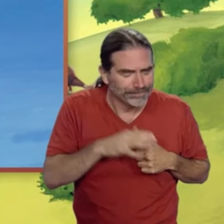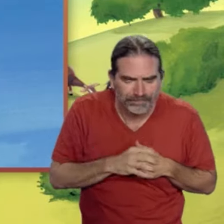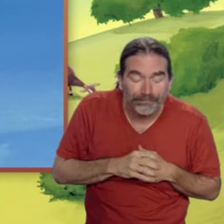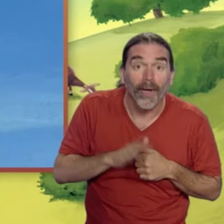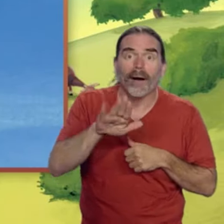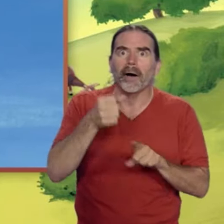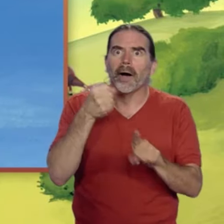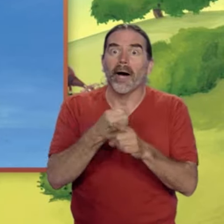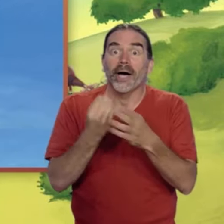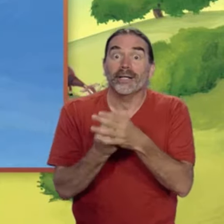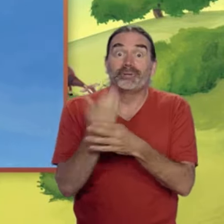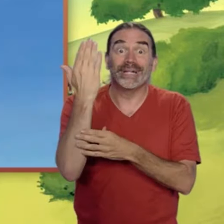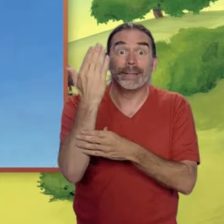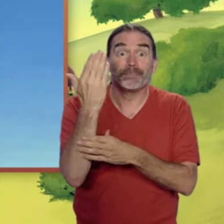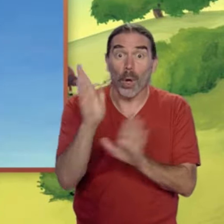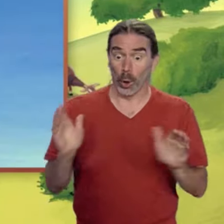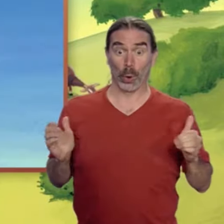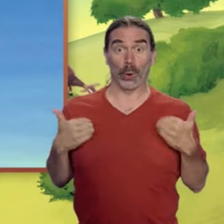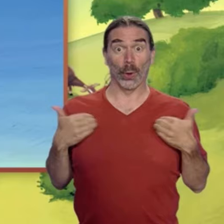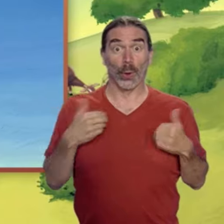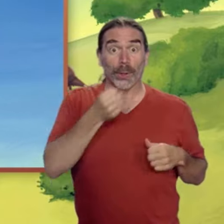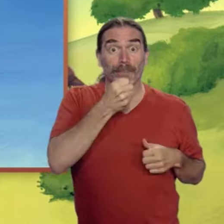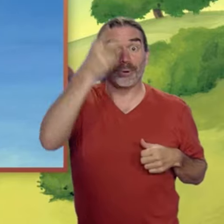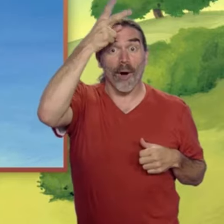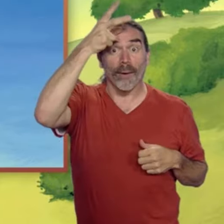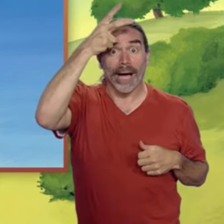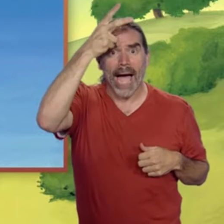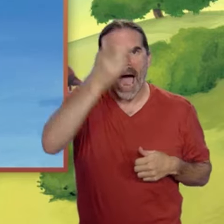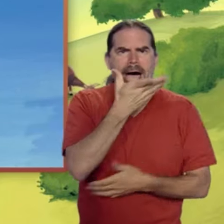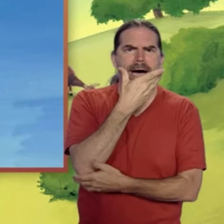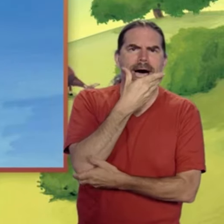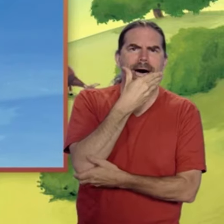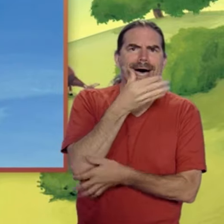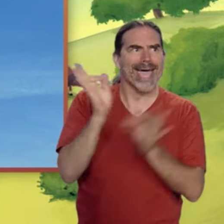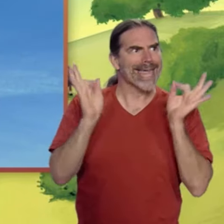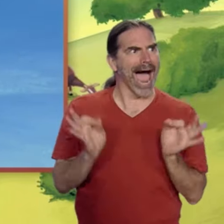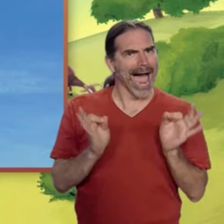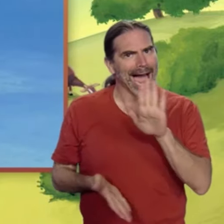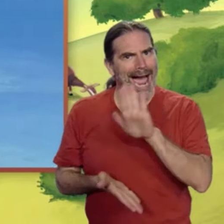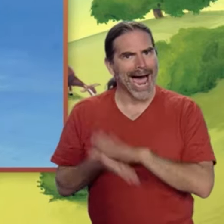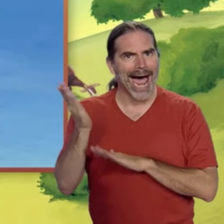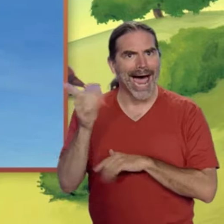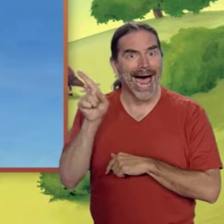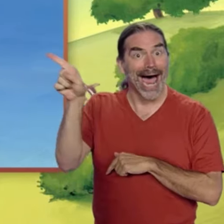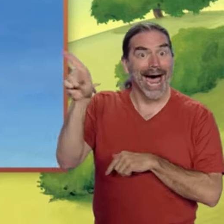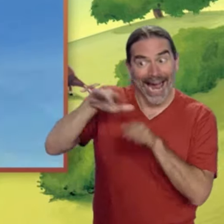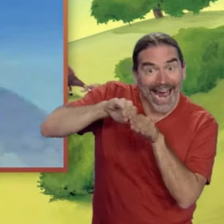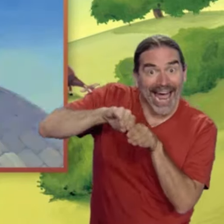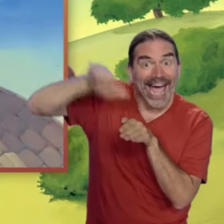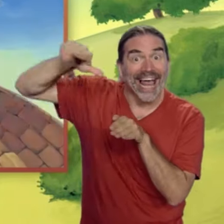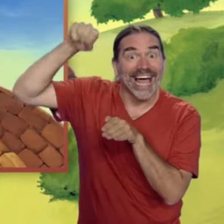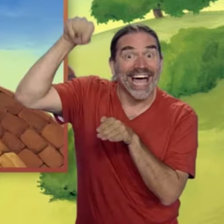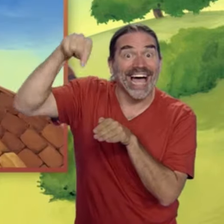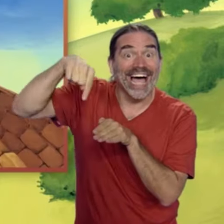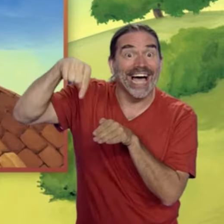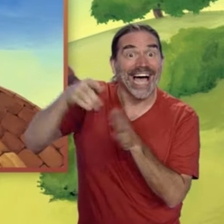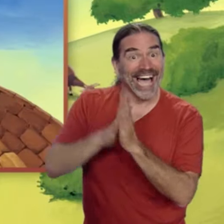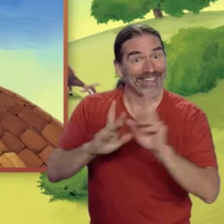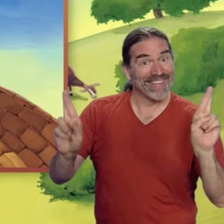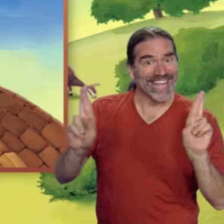One spring day, the youngest of the billy goats Gruff decided that it was time to go to the hillside meadow. Off